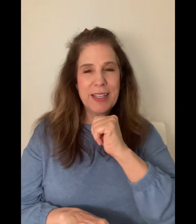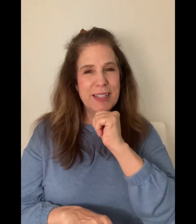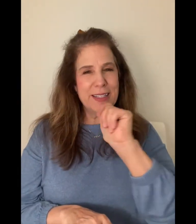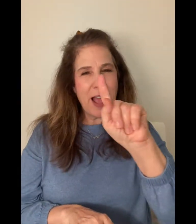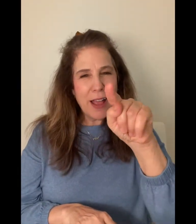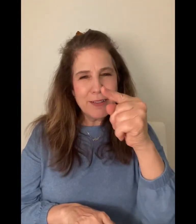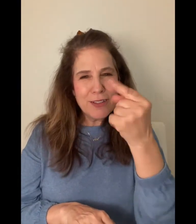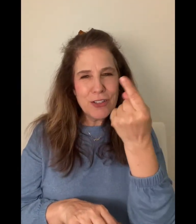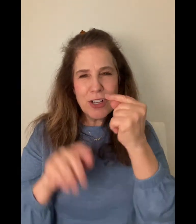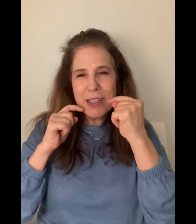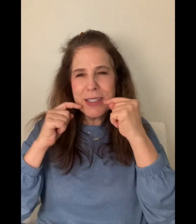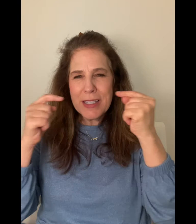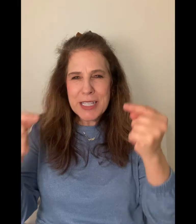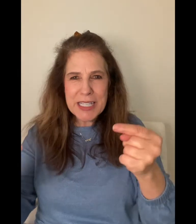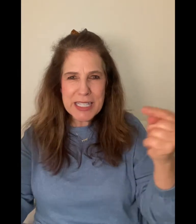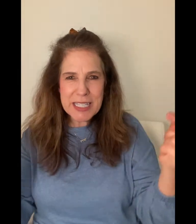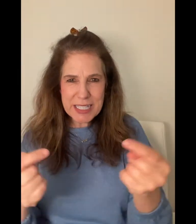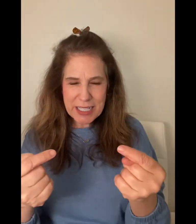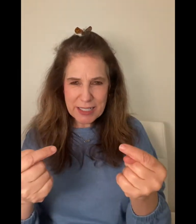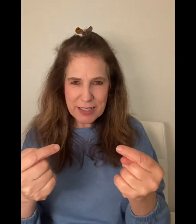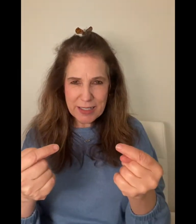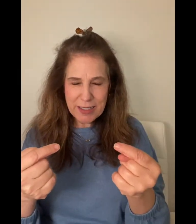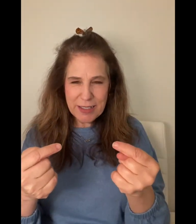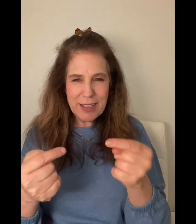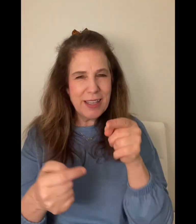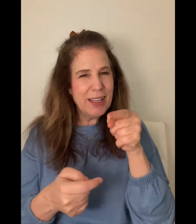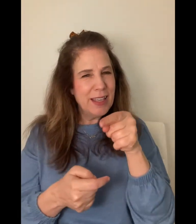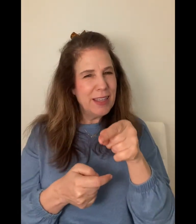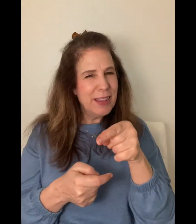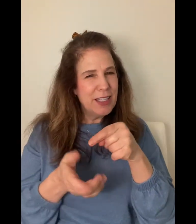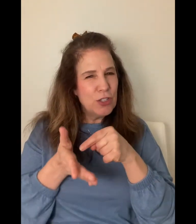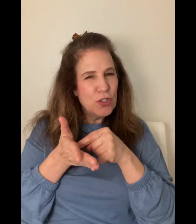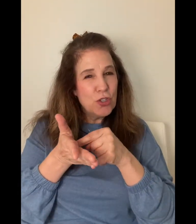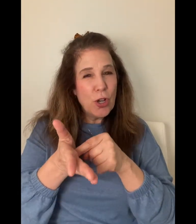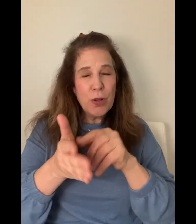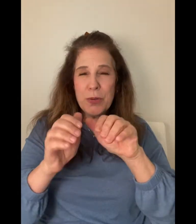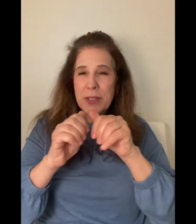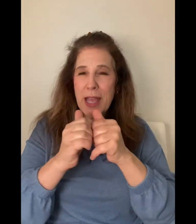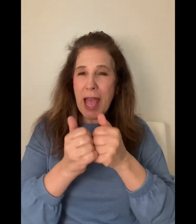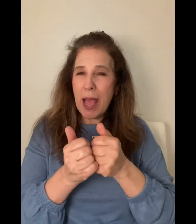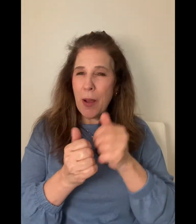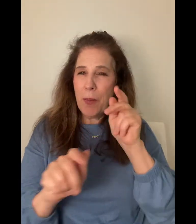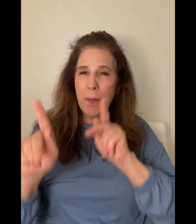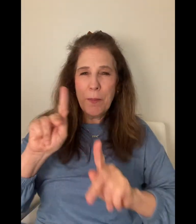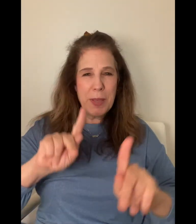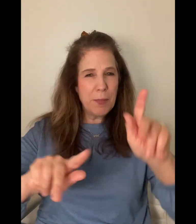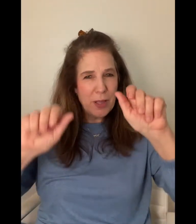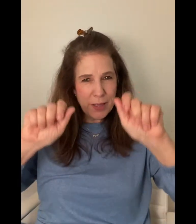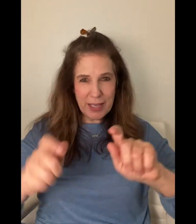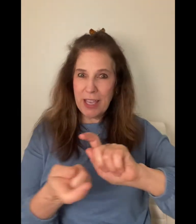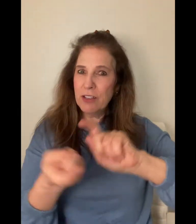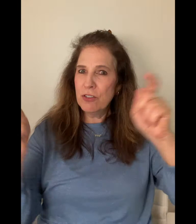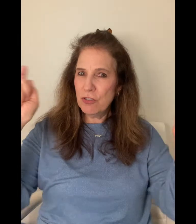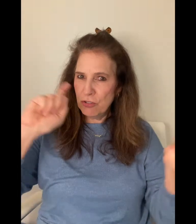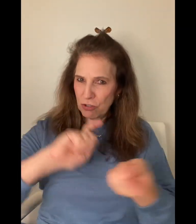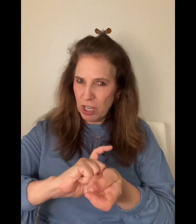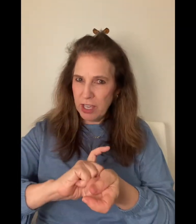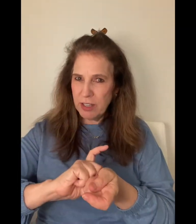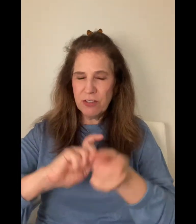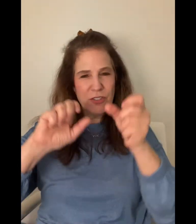of repenting and being forgiven. So again, it starts with Adam and Eve being naked without any clothes and not being